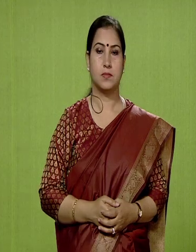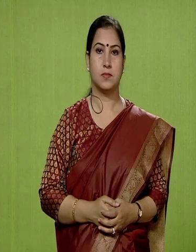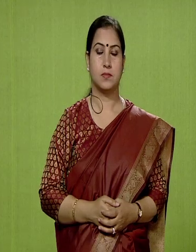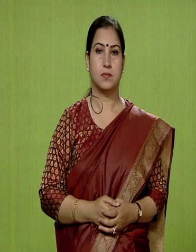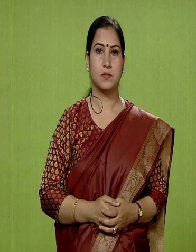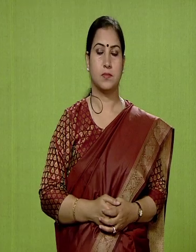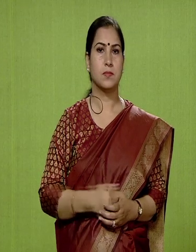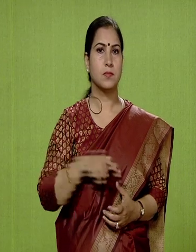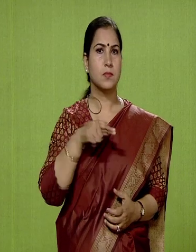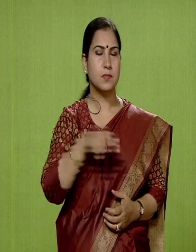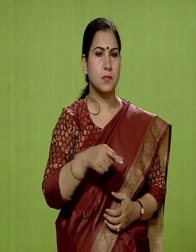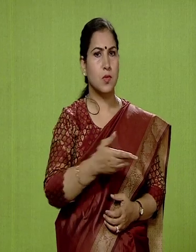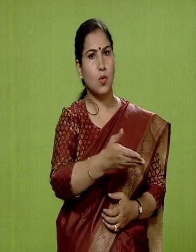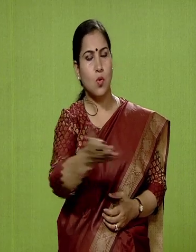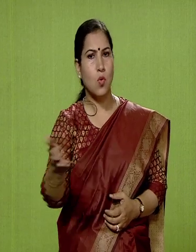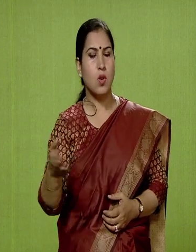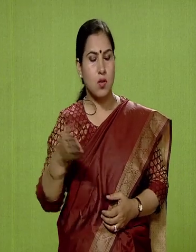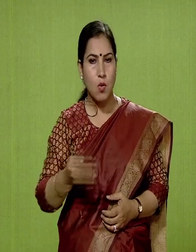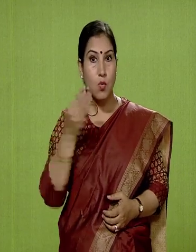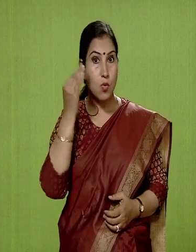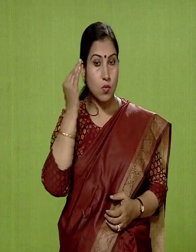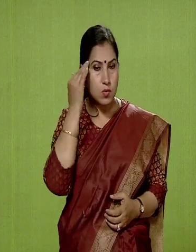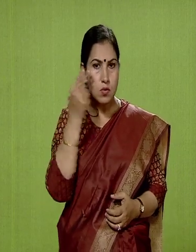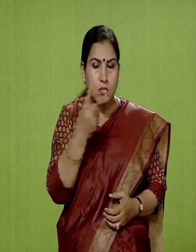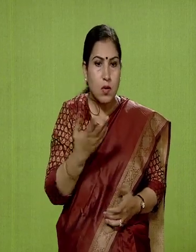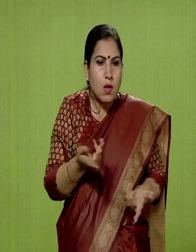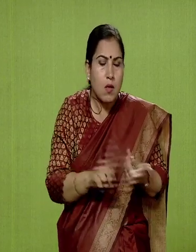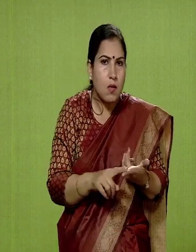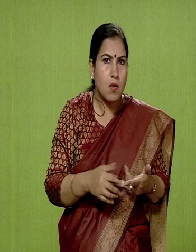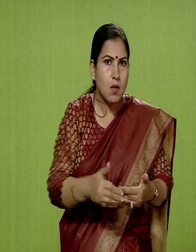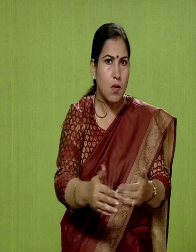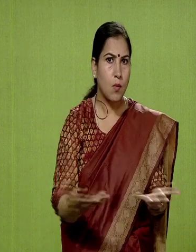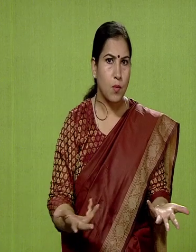Let us now know about the incident in detail now.